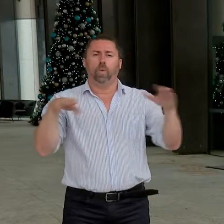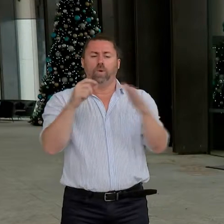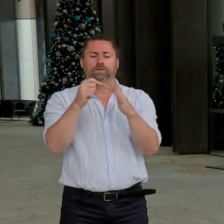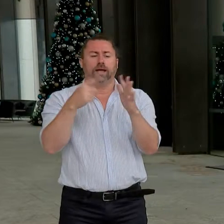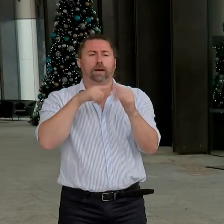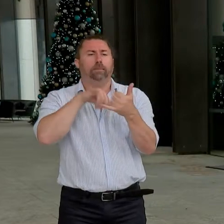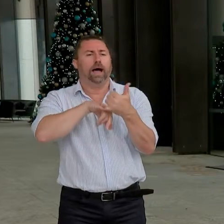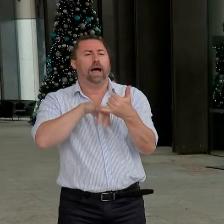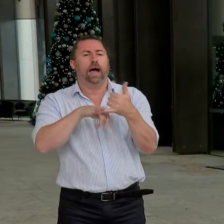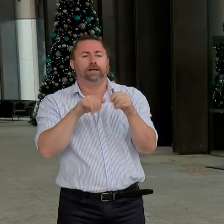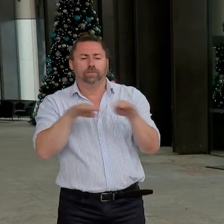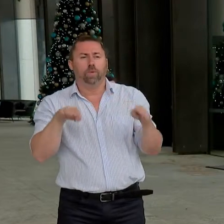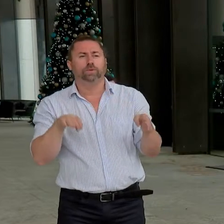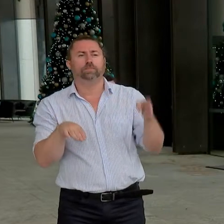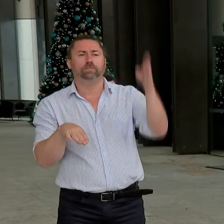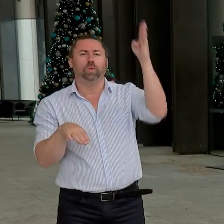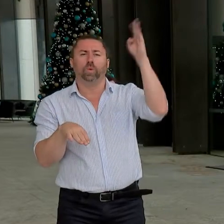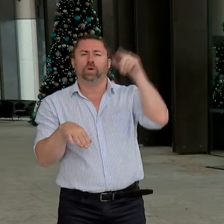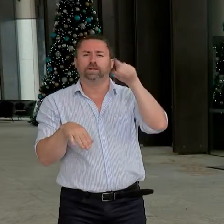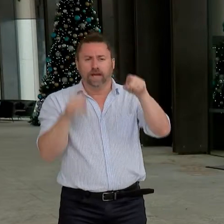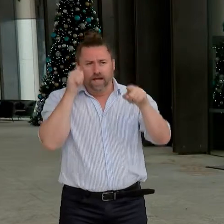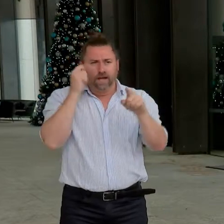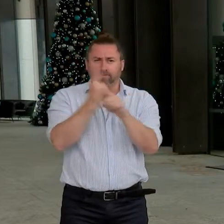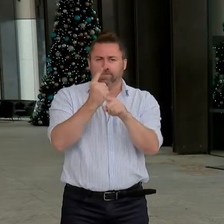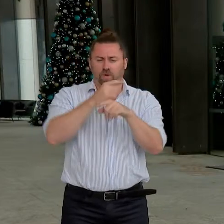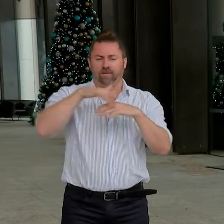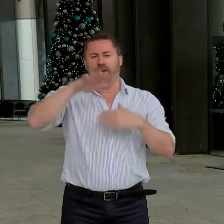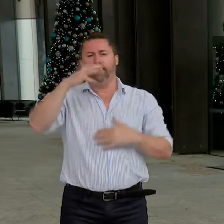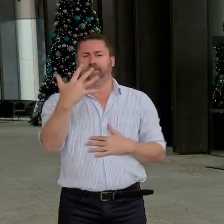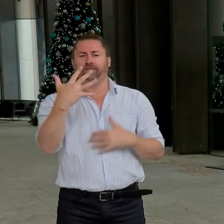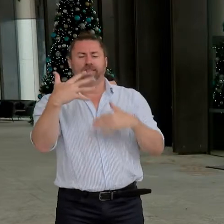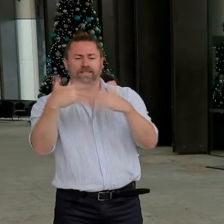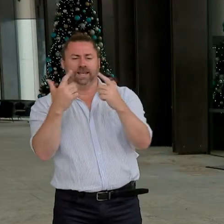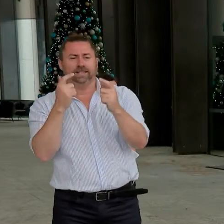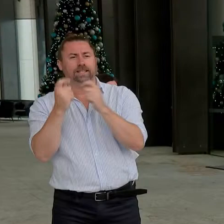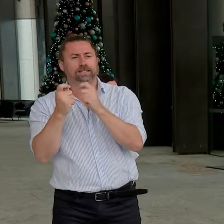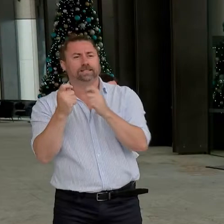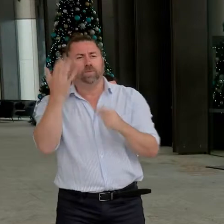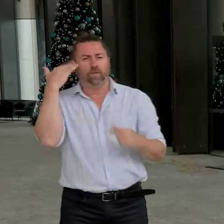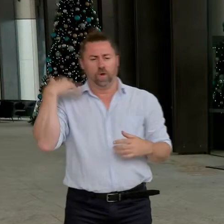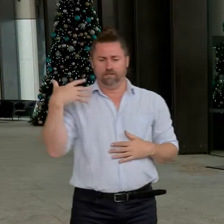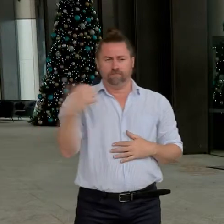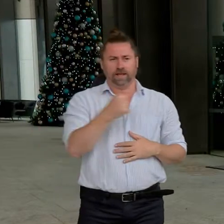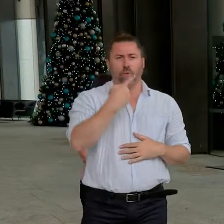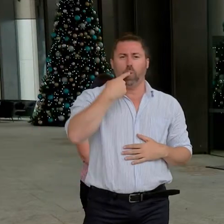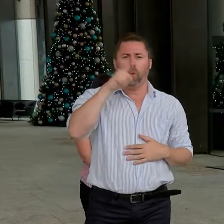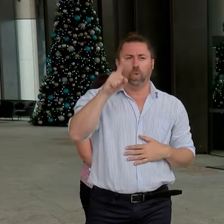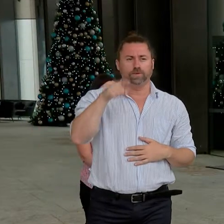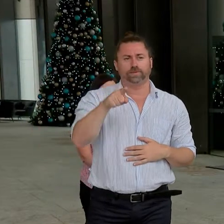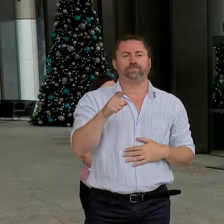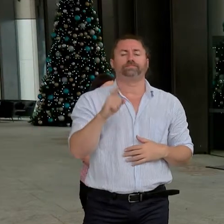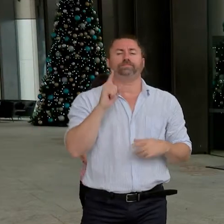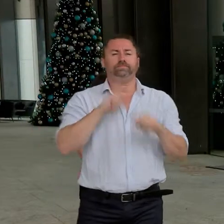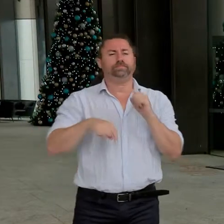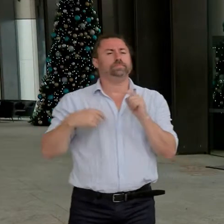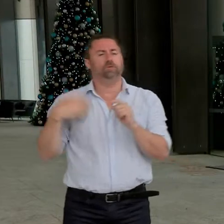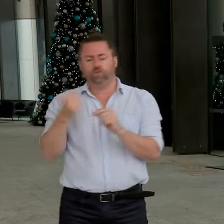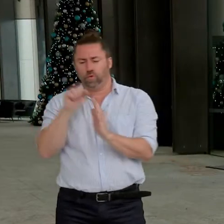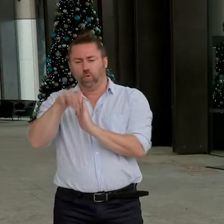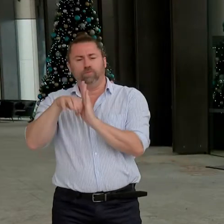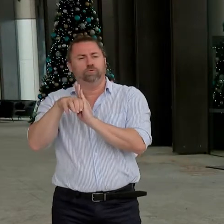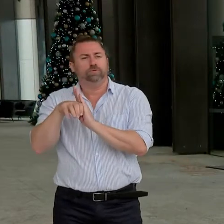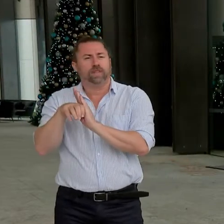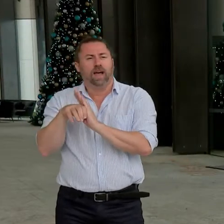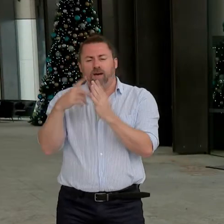back of the decision around the day 5 testing. Ordinarily, what we would do is wait for the update of that system, and that